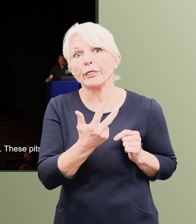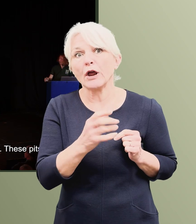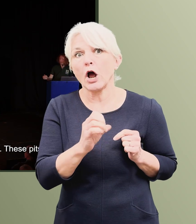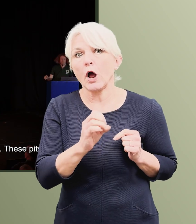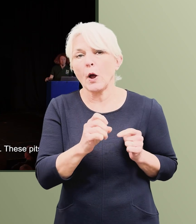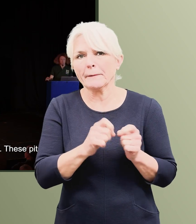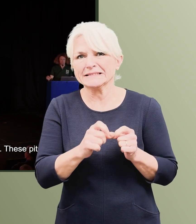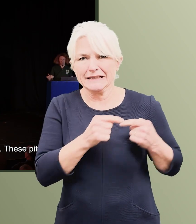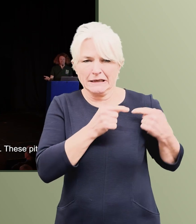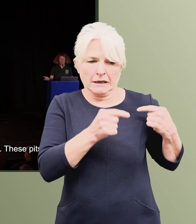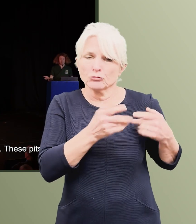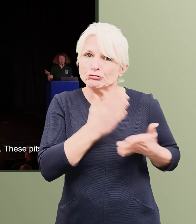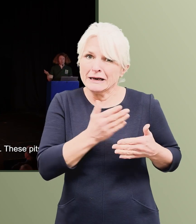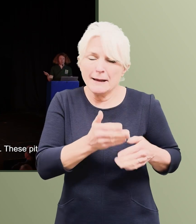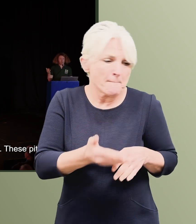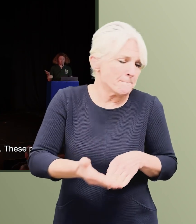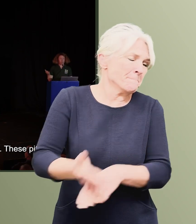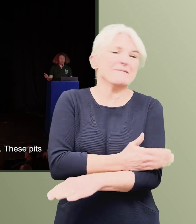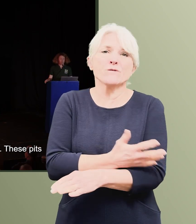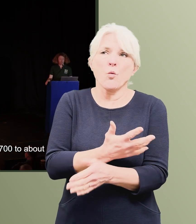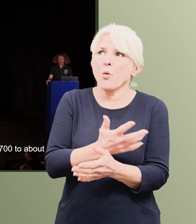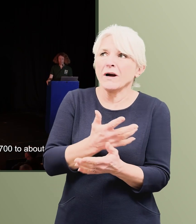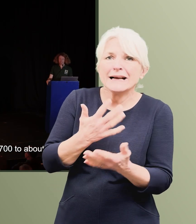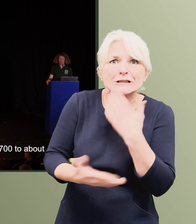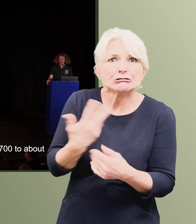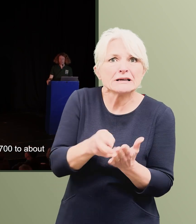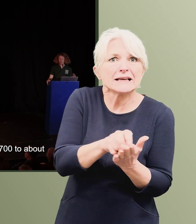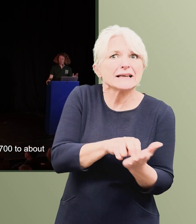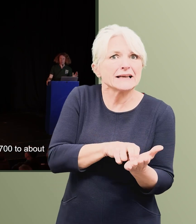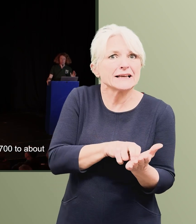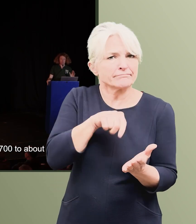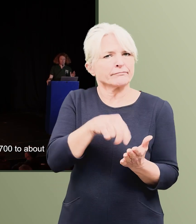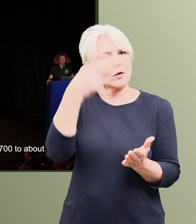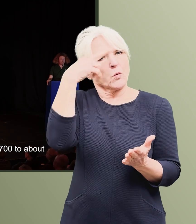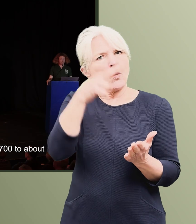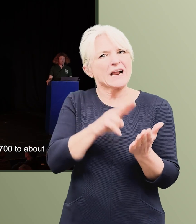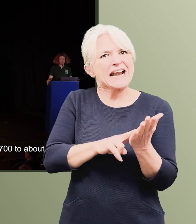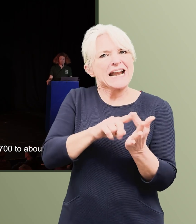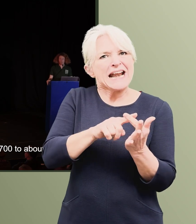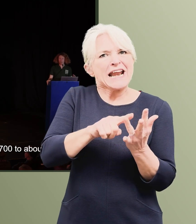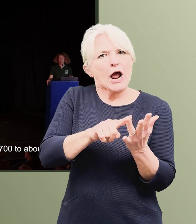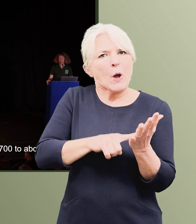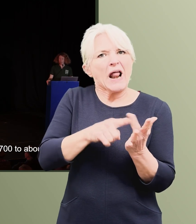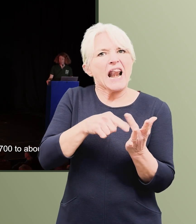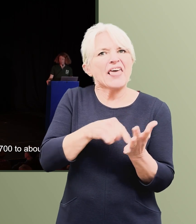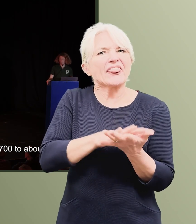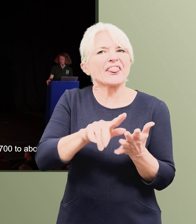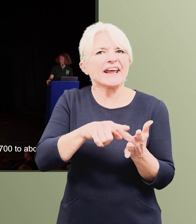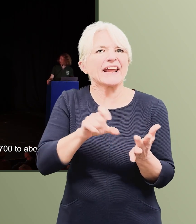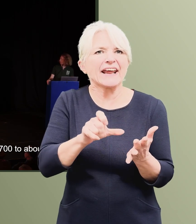2,300 BC. And these pits actually dated from the earlier part of the Neolithic, somewhere between about 3,700 to